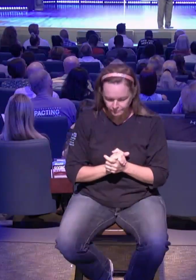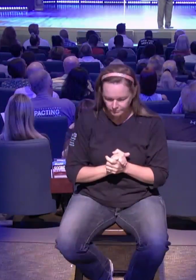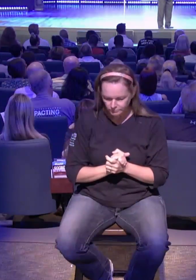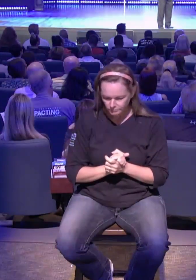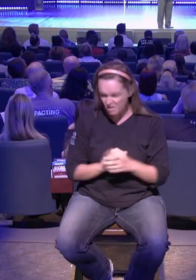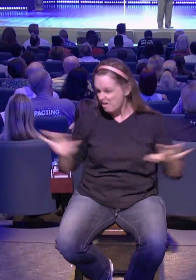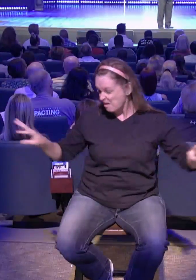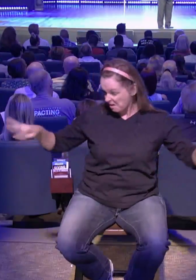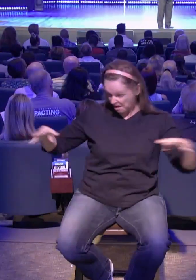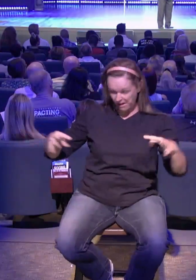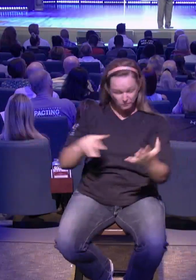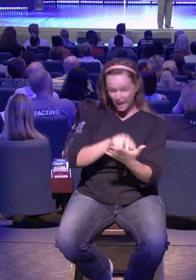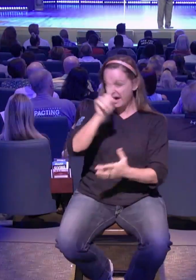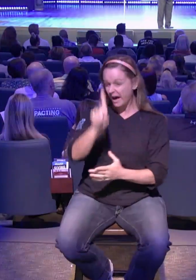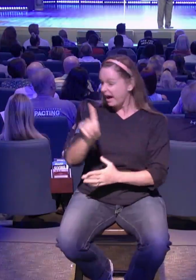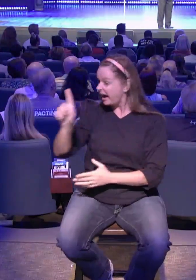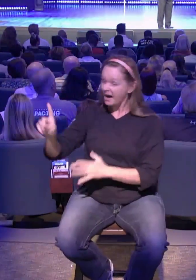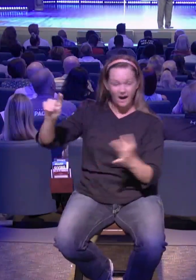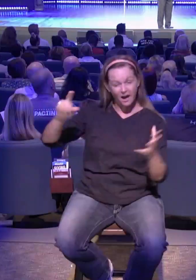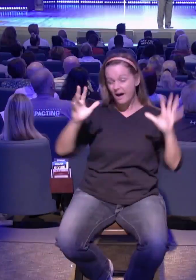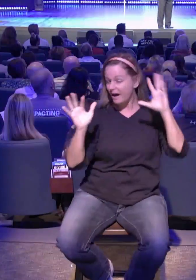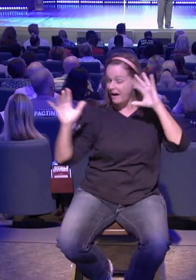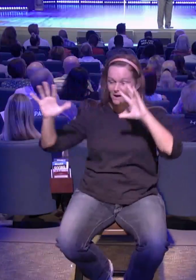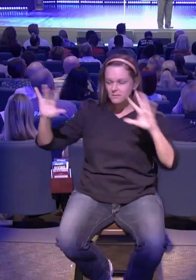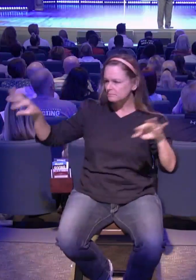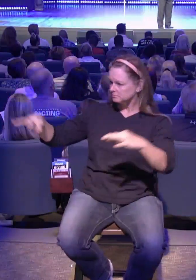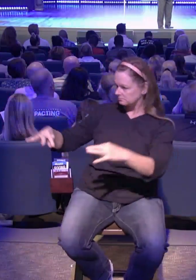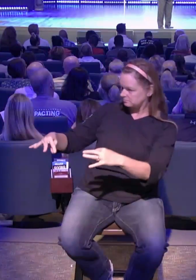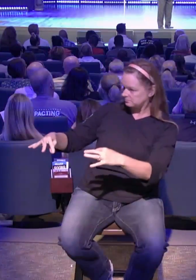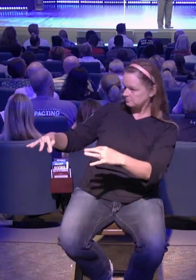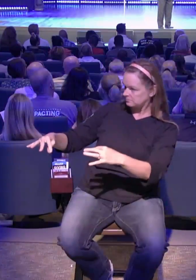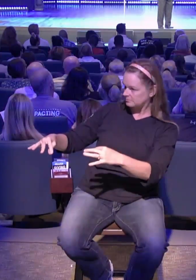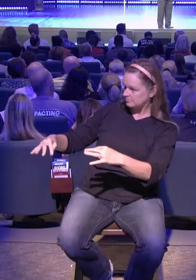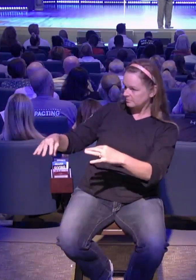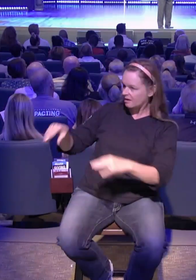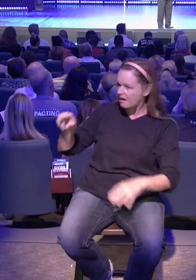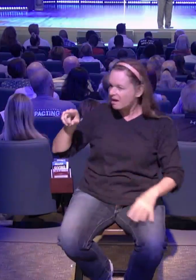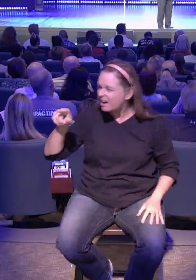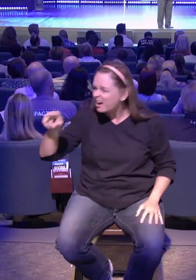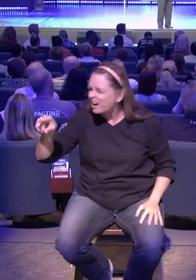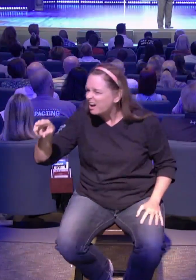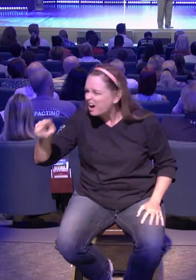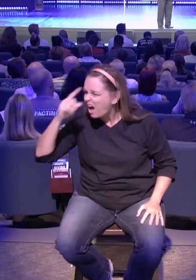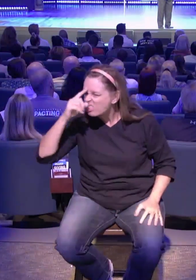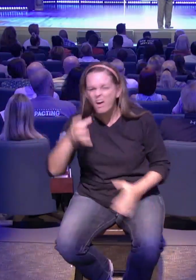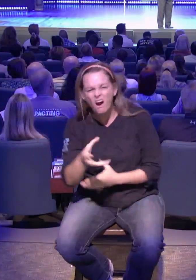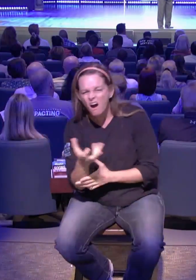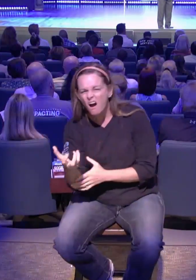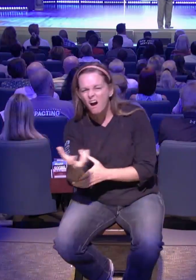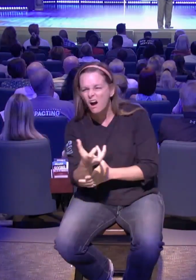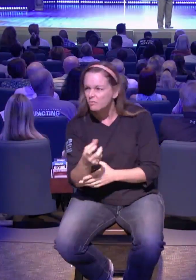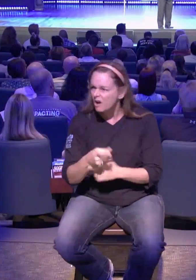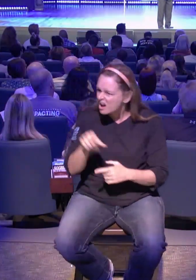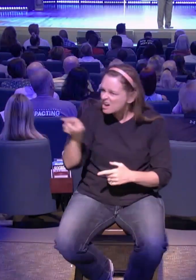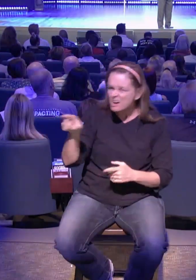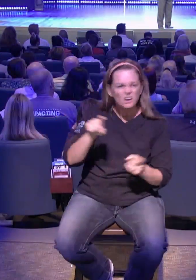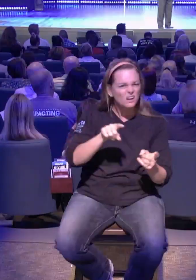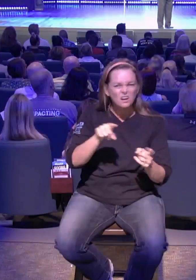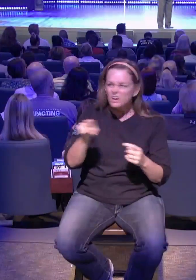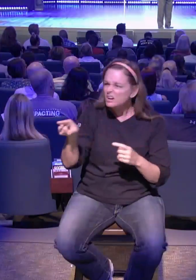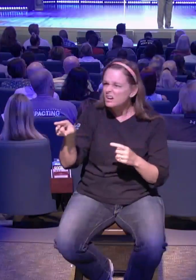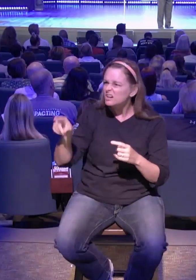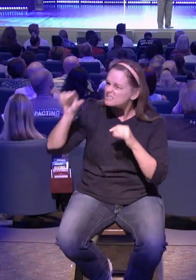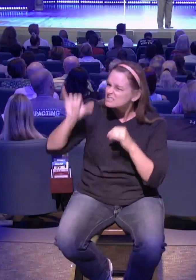people saw him walking and praising God, here's what I love, they recognized him as the same man who used to sit begging at the temple gate called